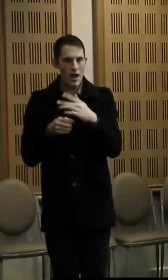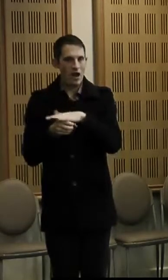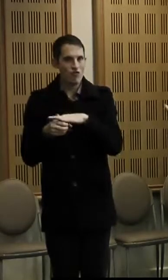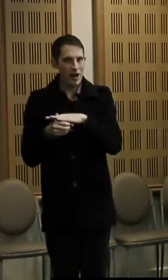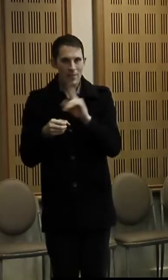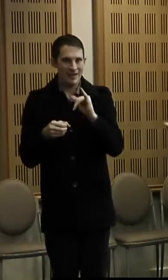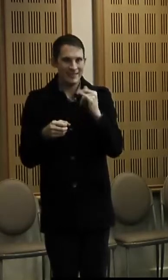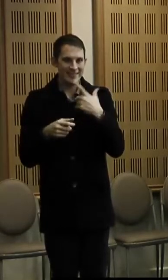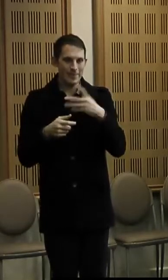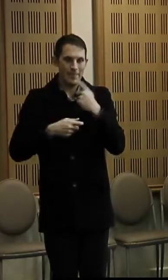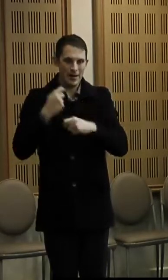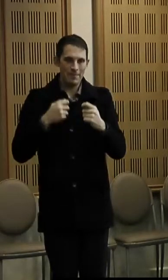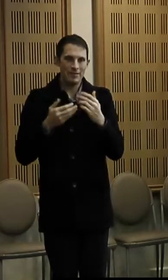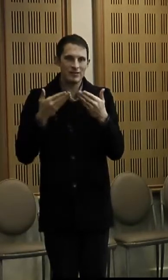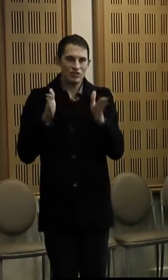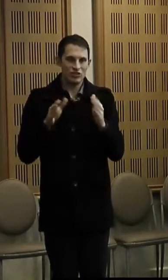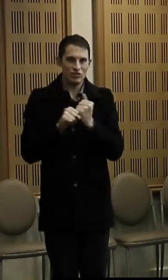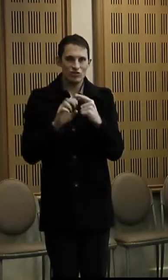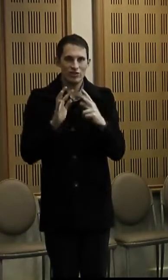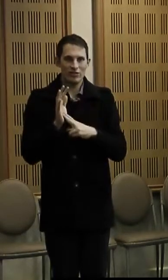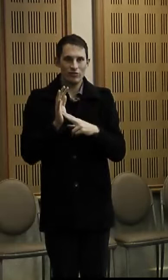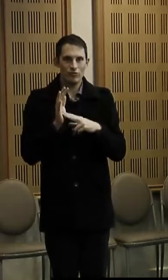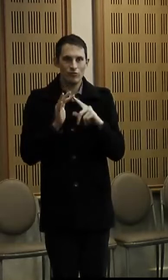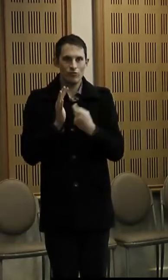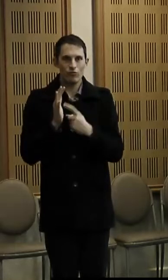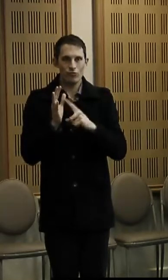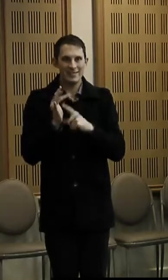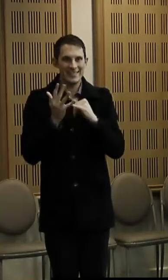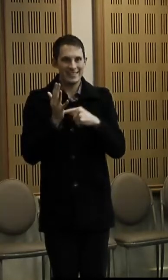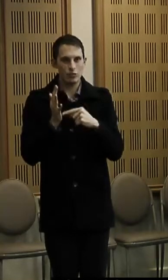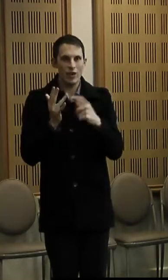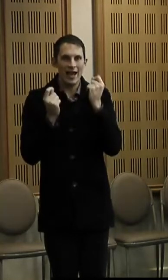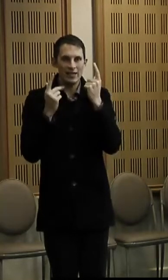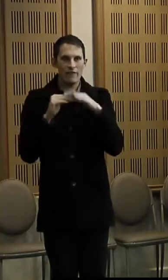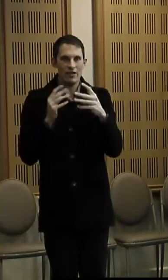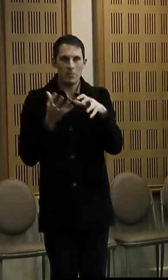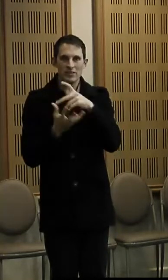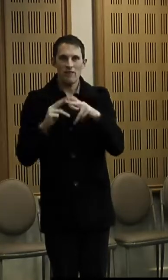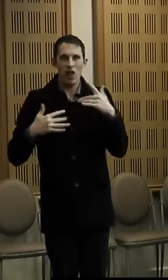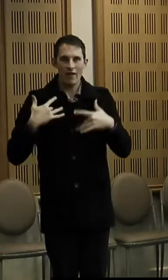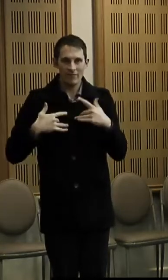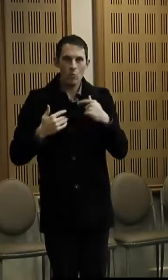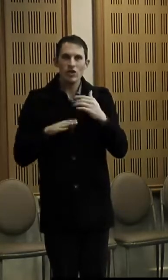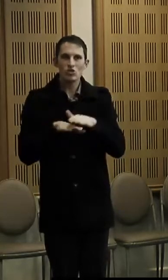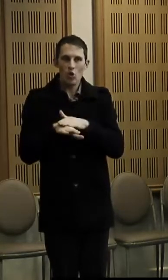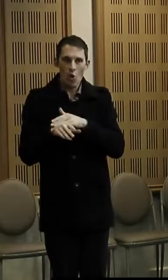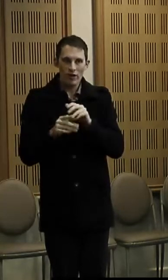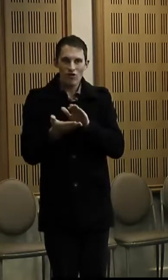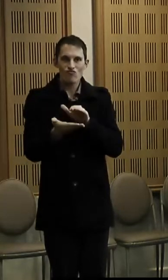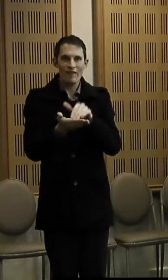to understand the complexities of life. But I can say that we are slowly moving in that direction, and I hope we move there